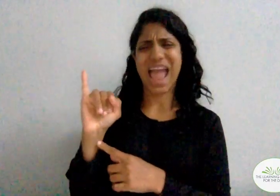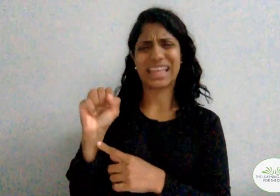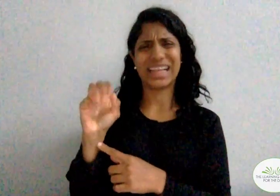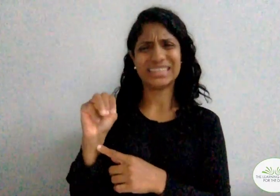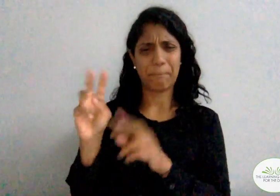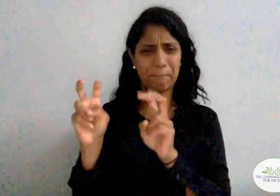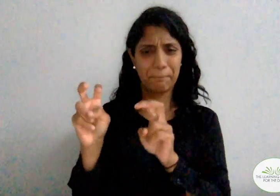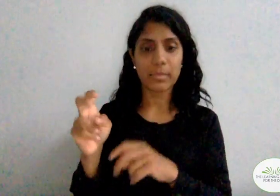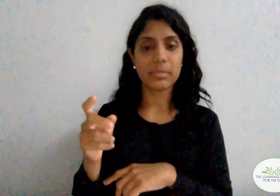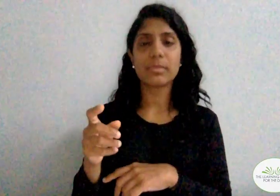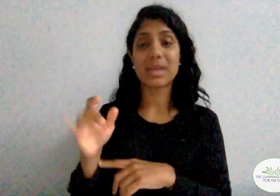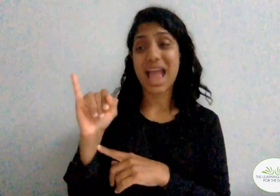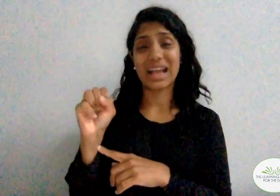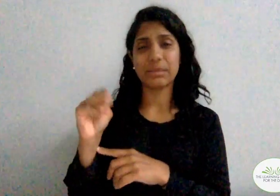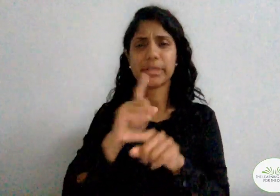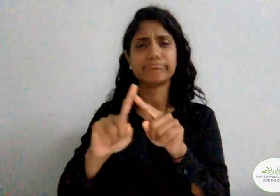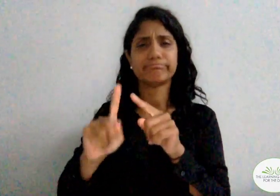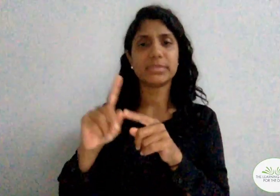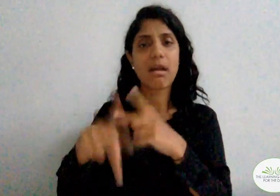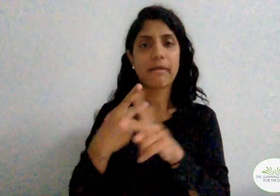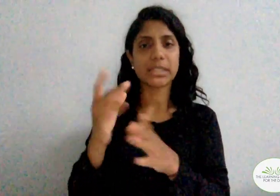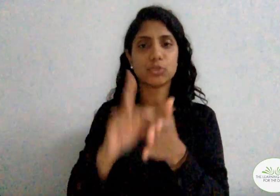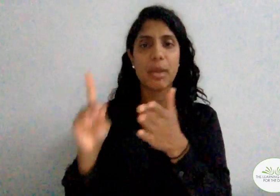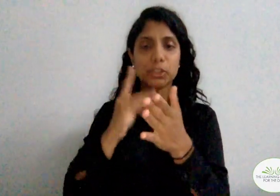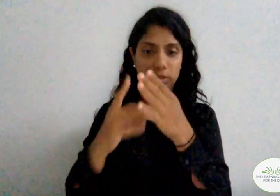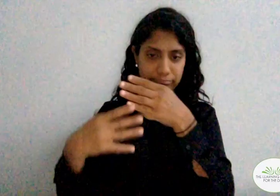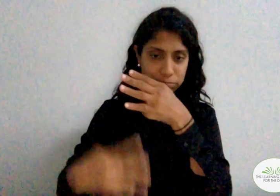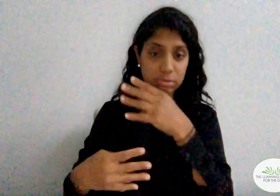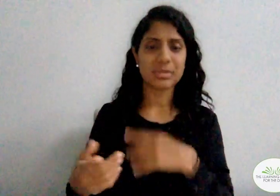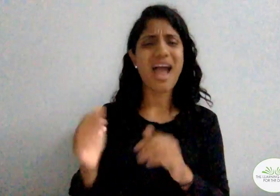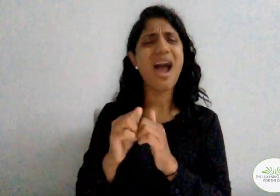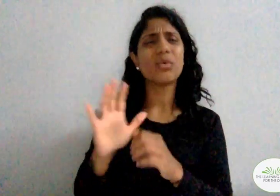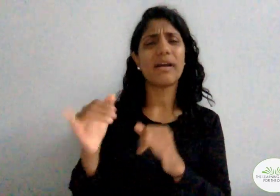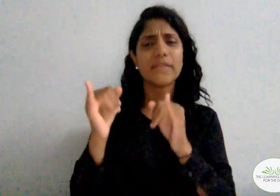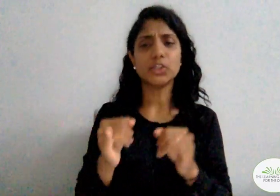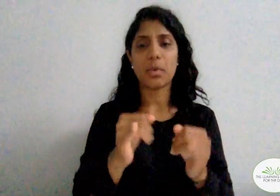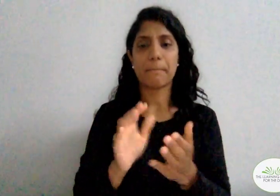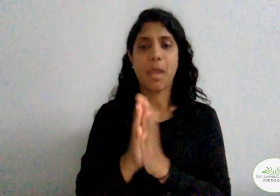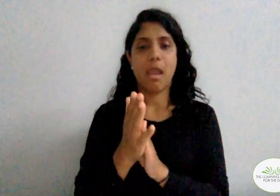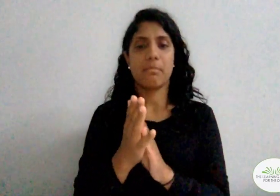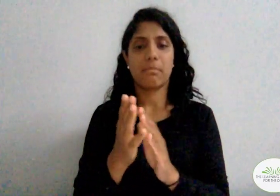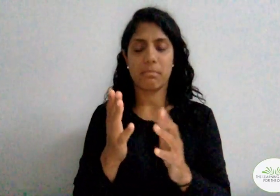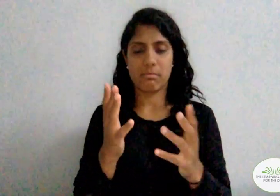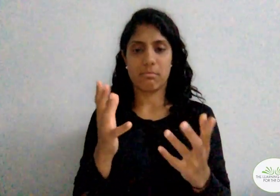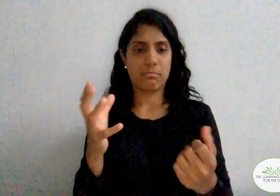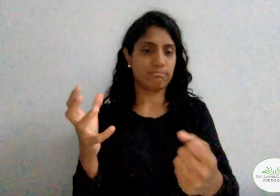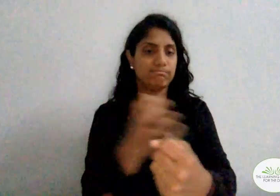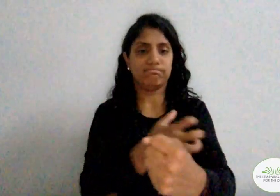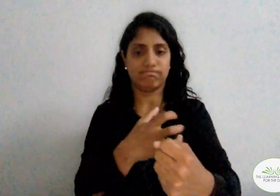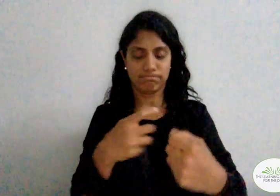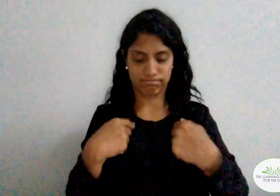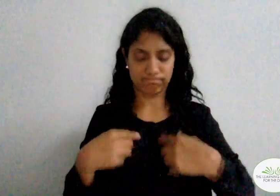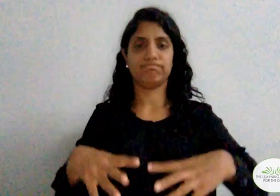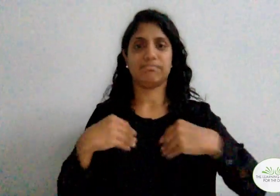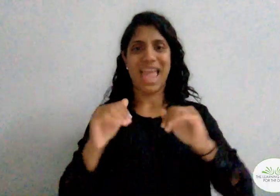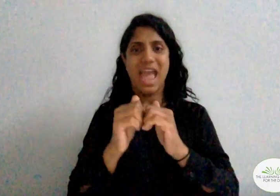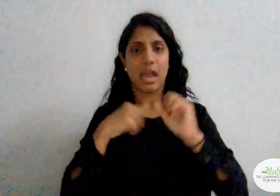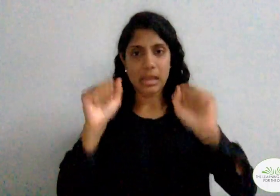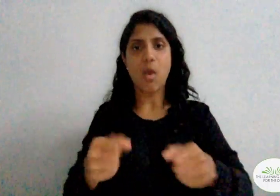TLC will host public dialogues about the roots of isms and how individuals can become powerful social